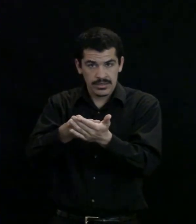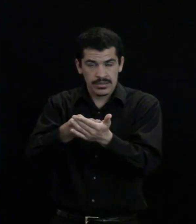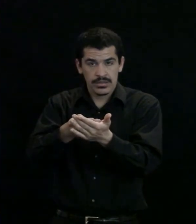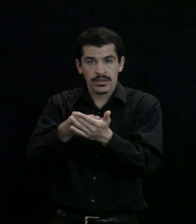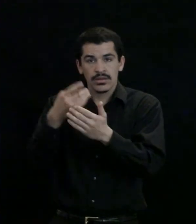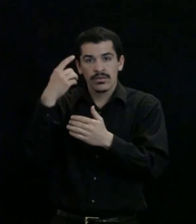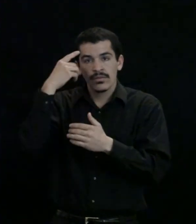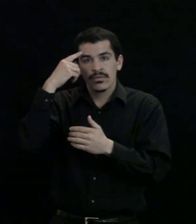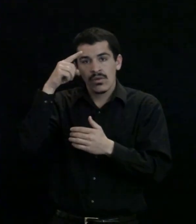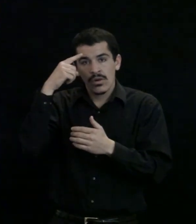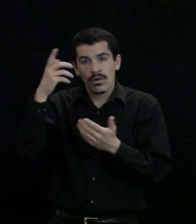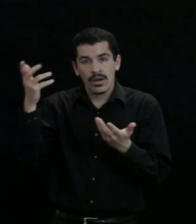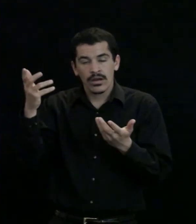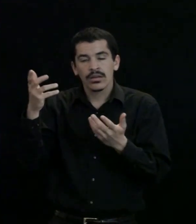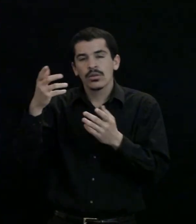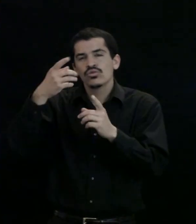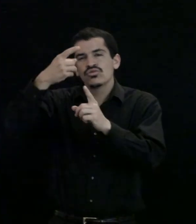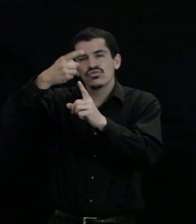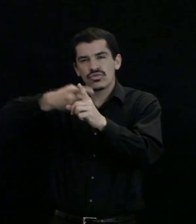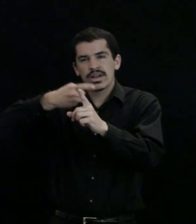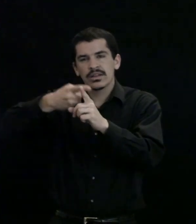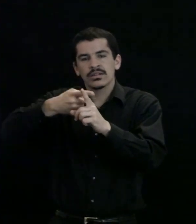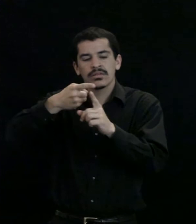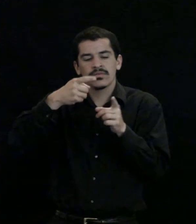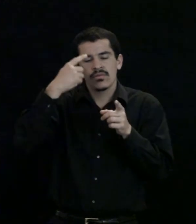private services providers.